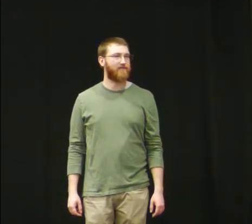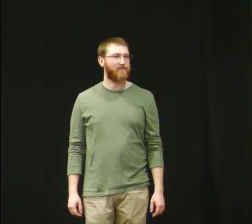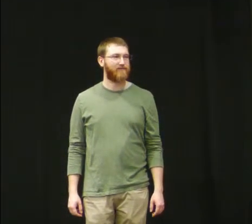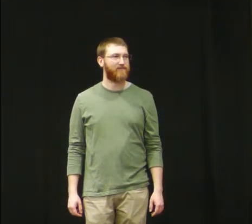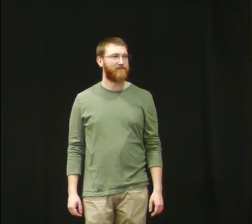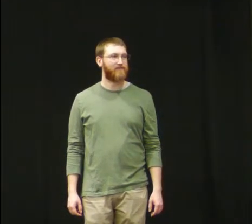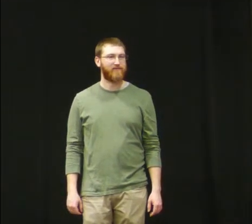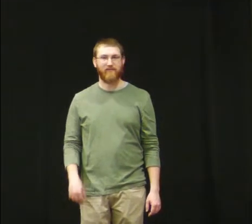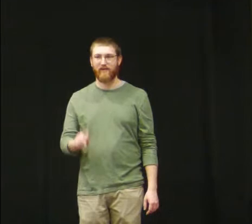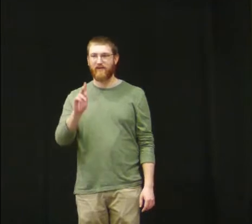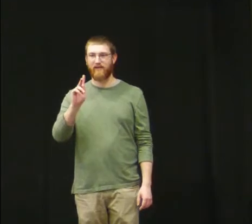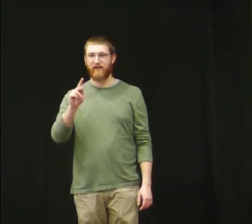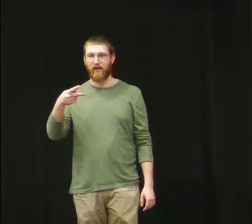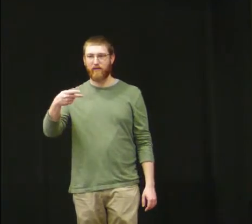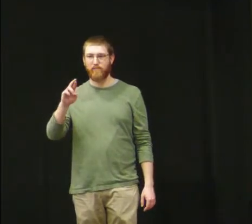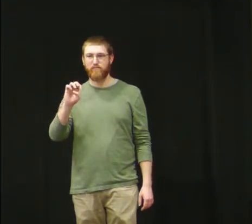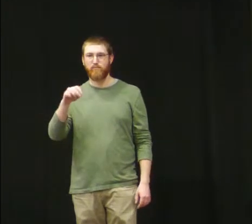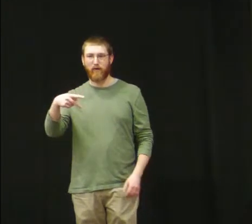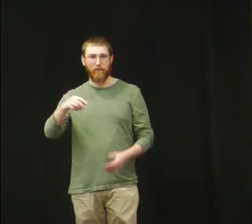K-prep scores, okay.